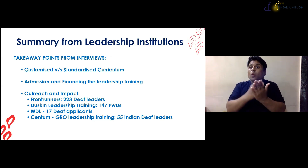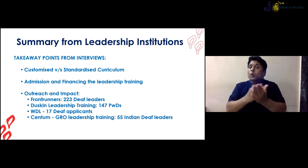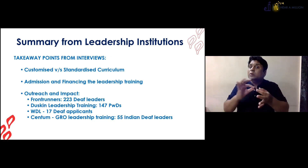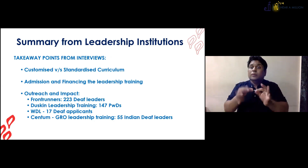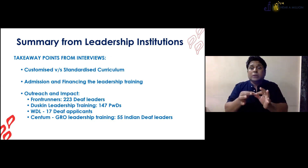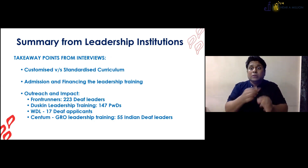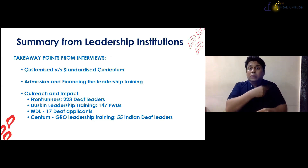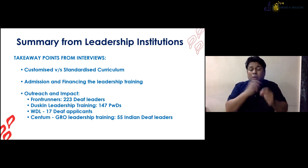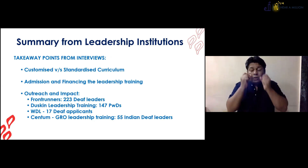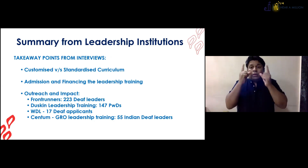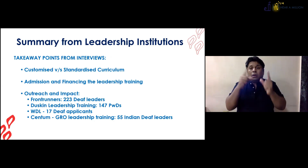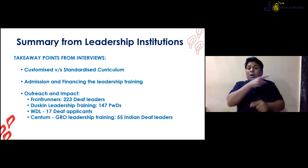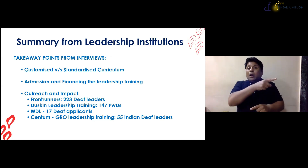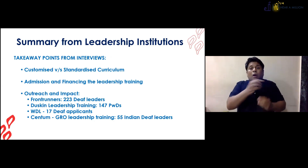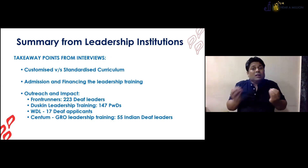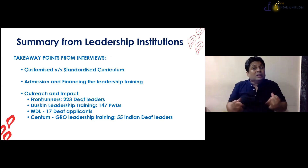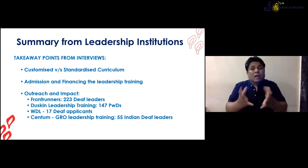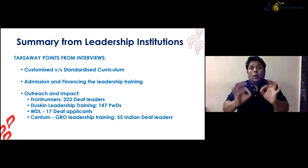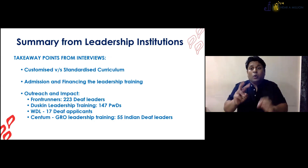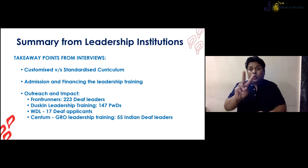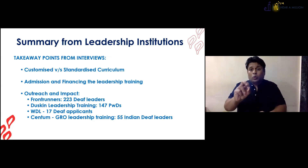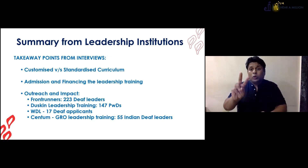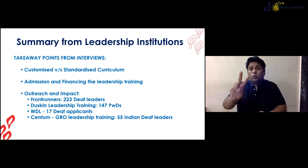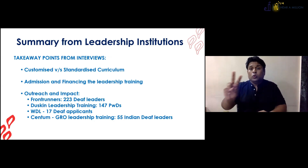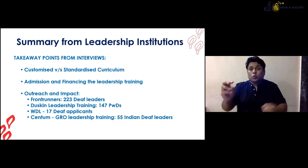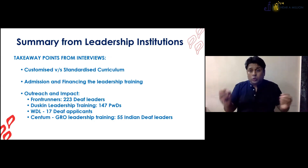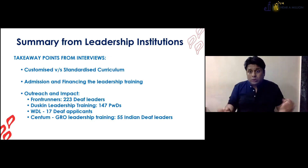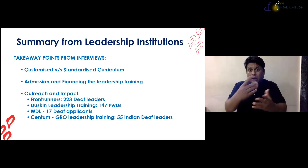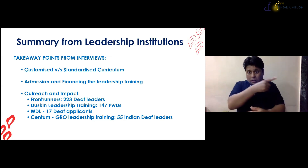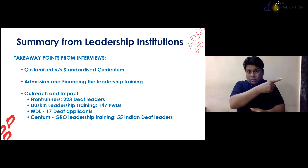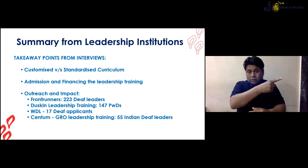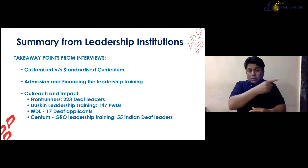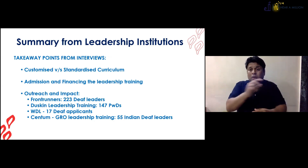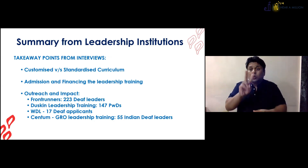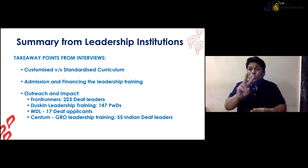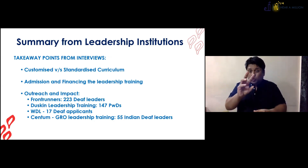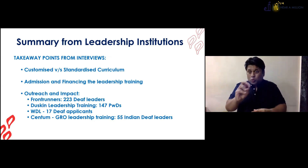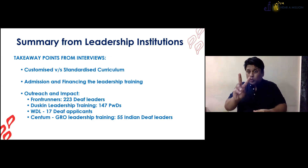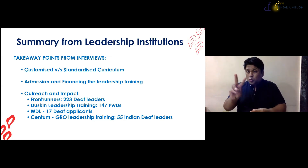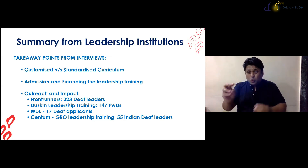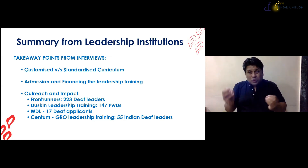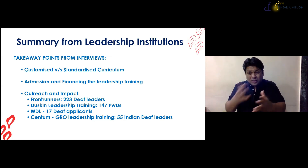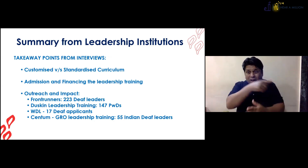RIT, the course is fixed in the sense that they started in